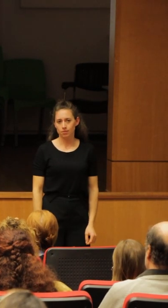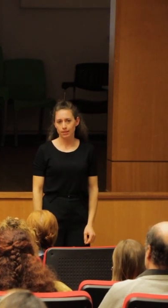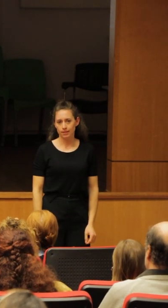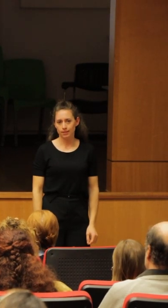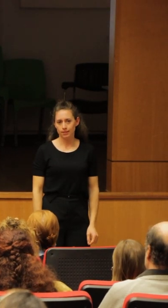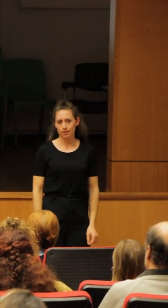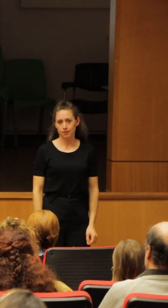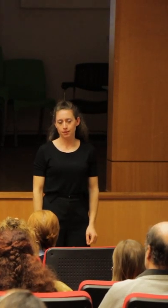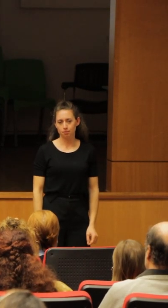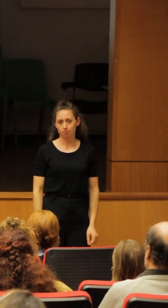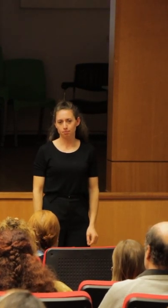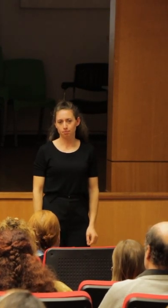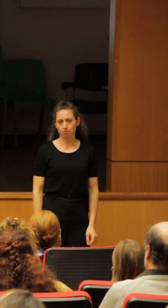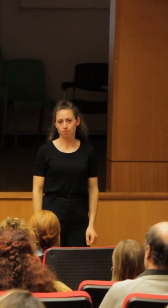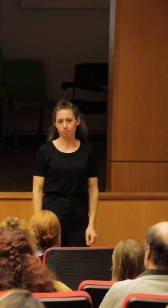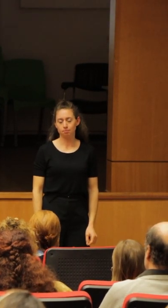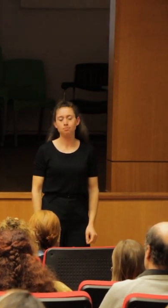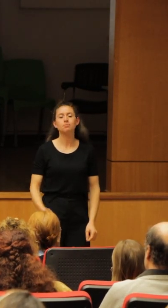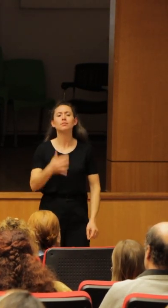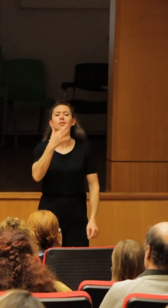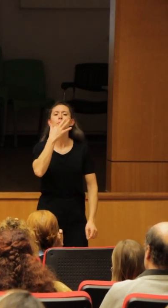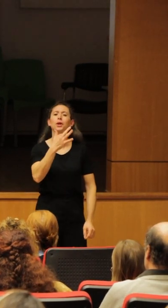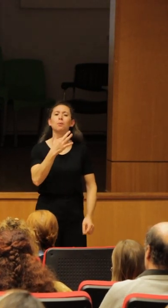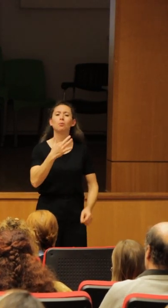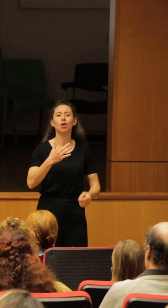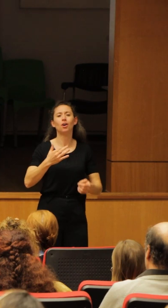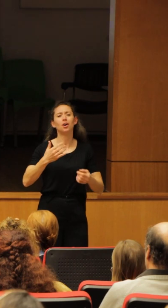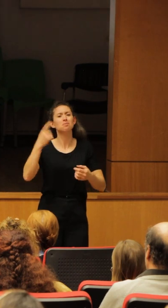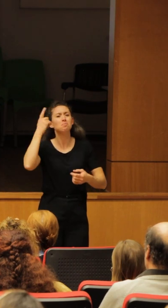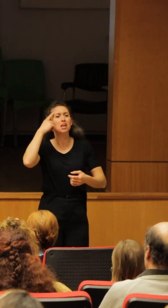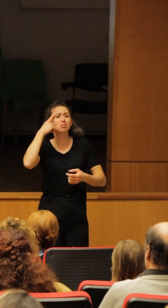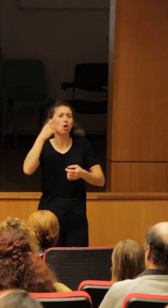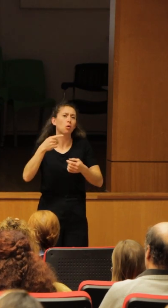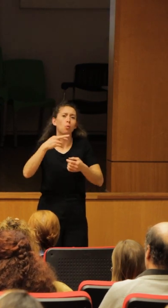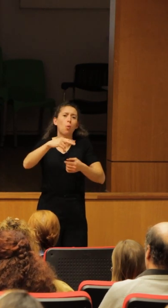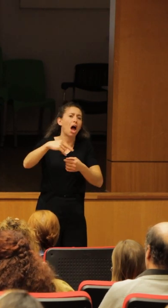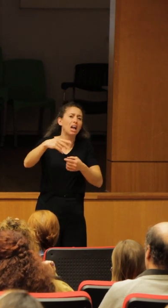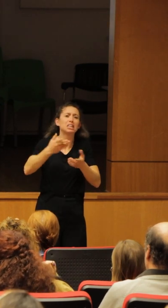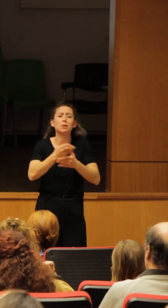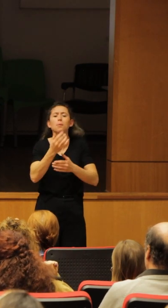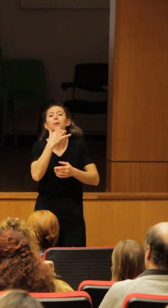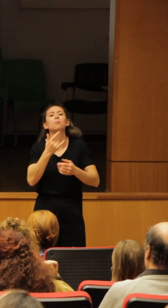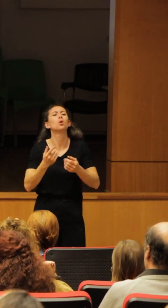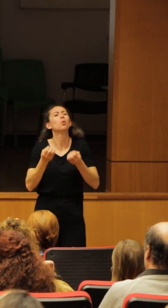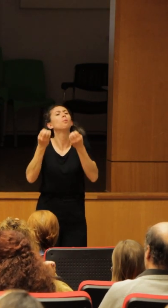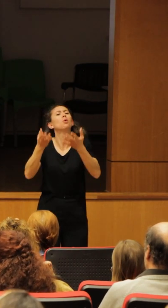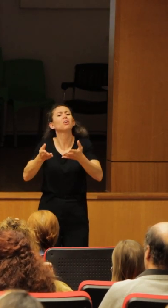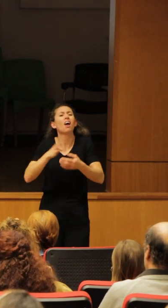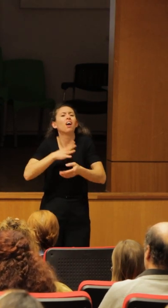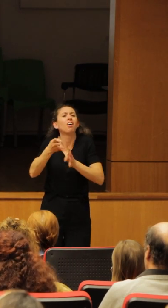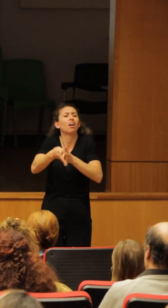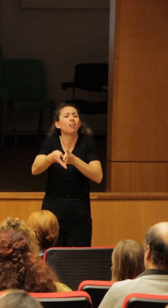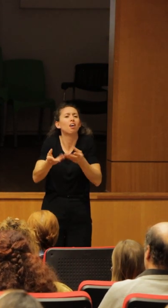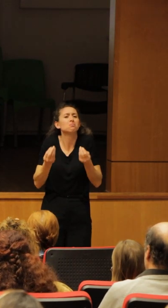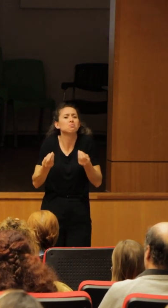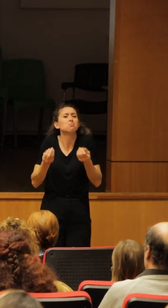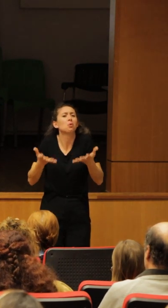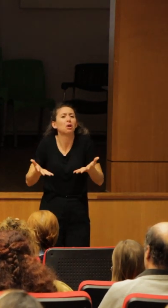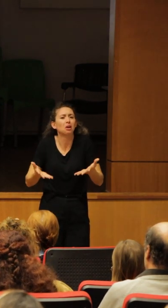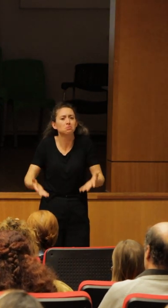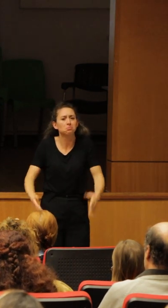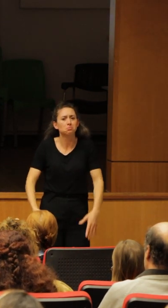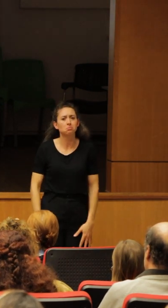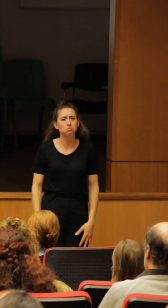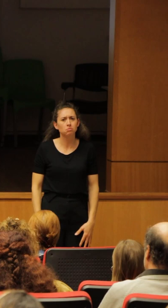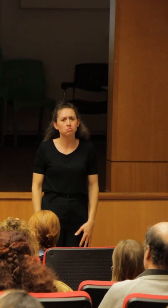the answer, like why war? Cuando el sentido común ya no nos da la respuesta, por ejemplo, ¿por qué la existencia de la guerra? Like, why war is